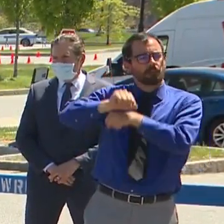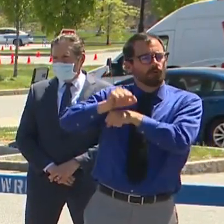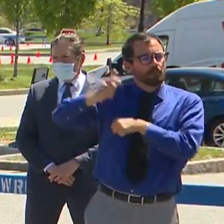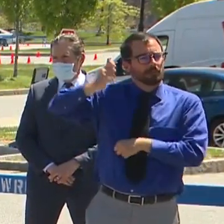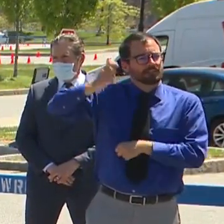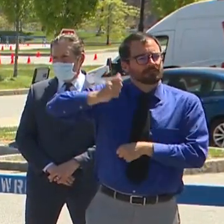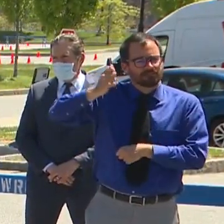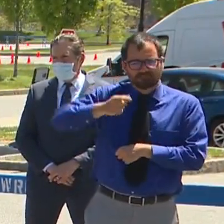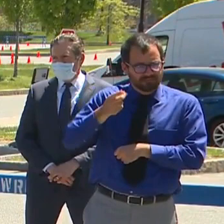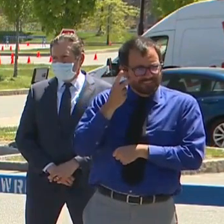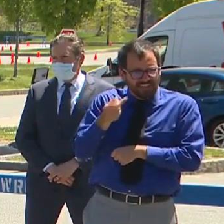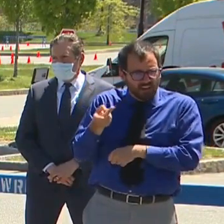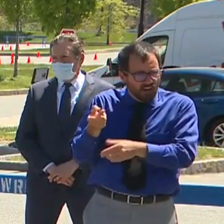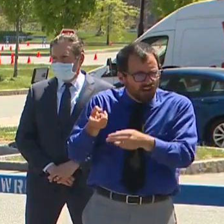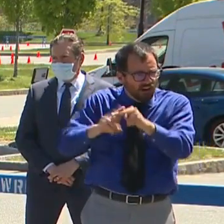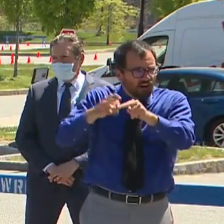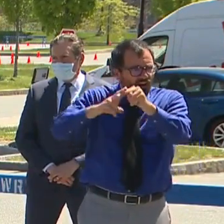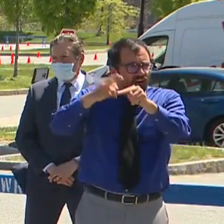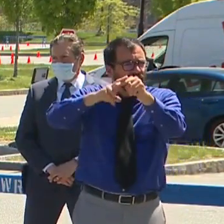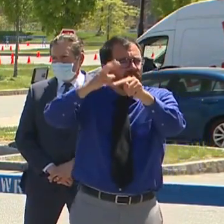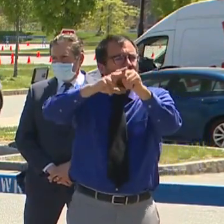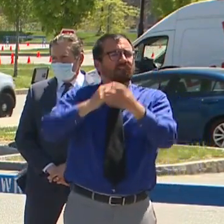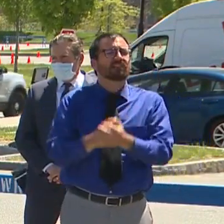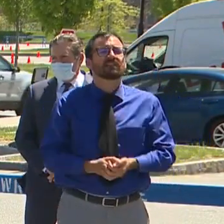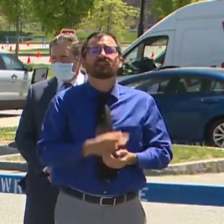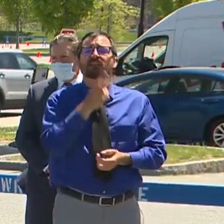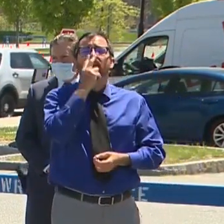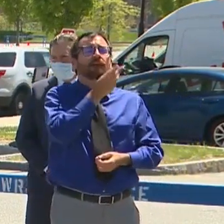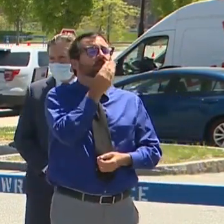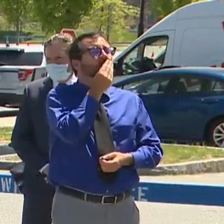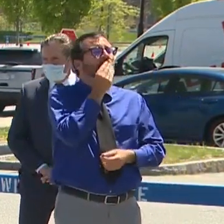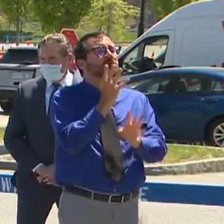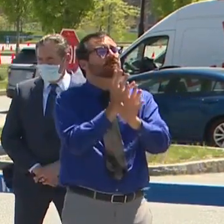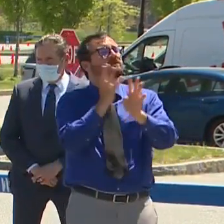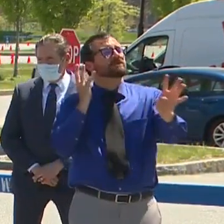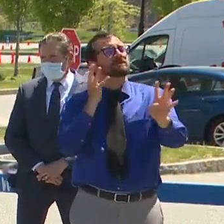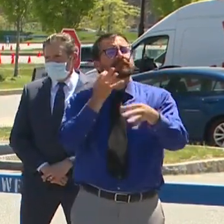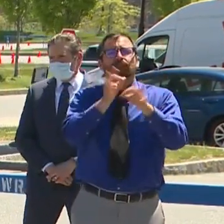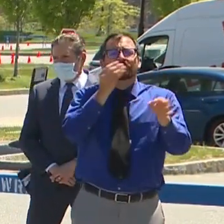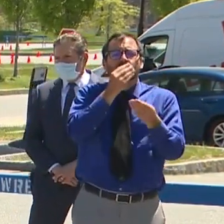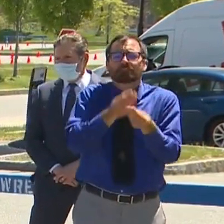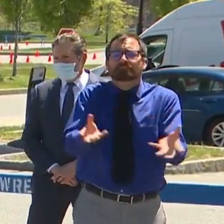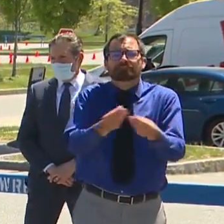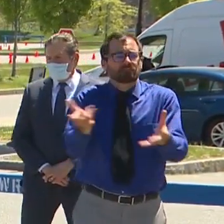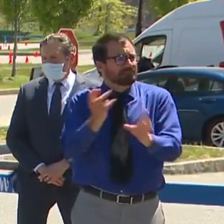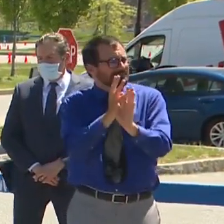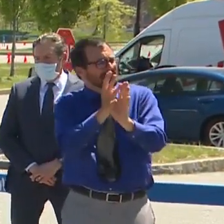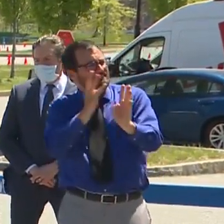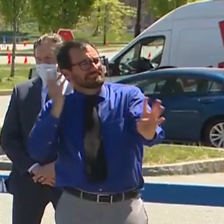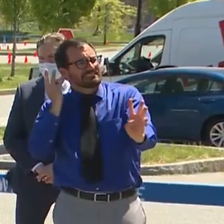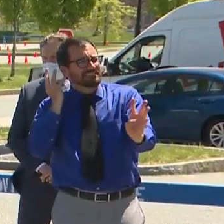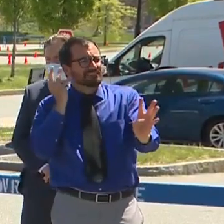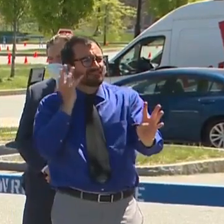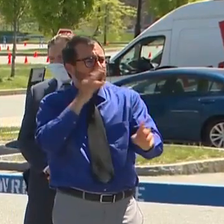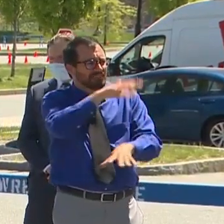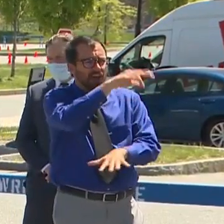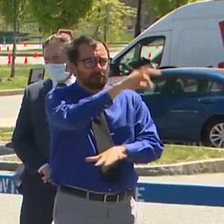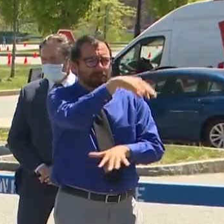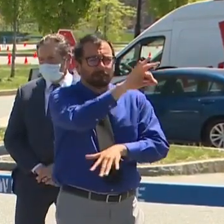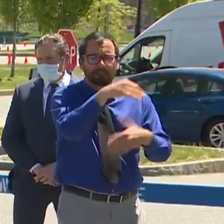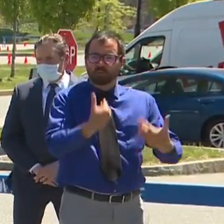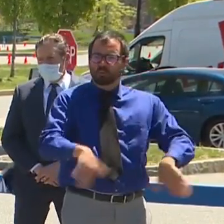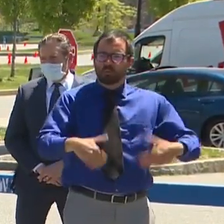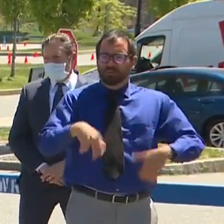the many, many food lines. Shutting down also cost the in-home and large daycares